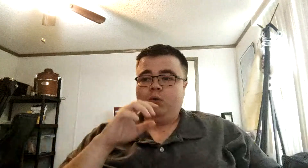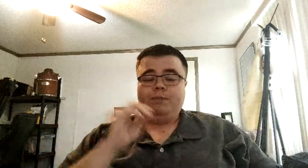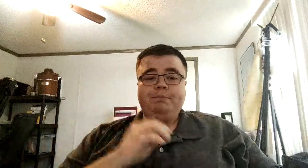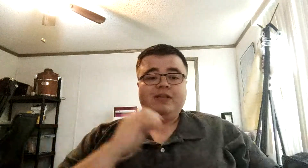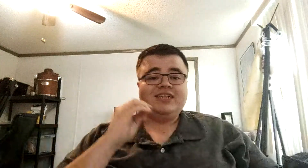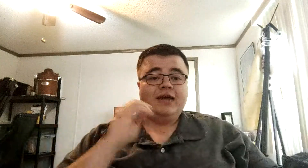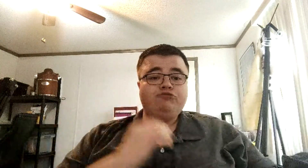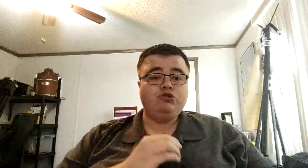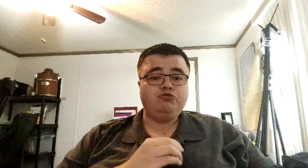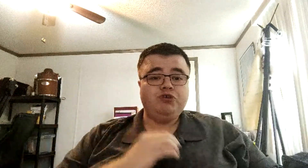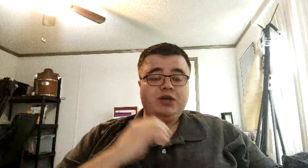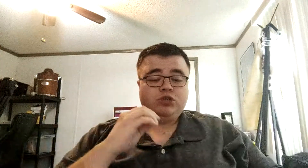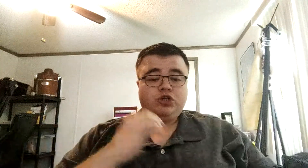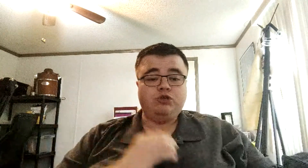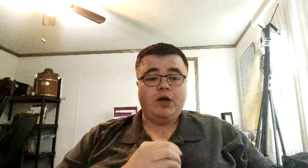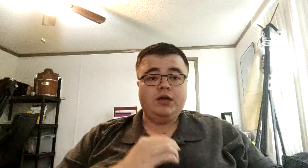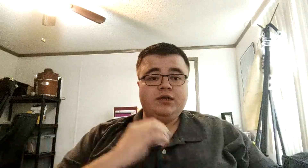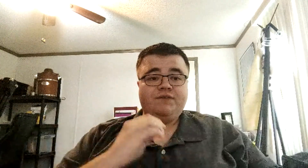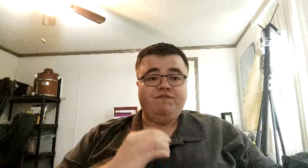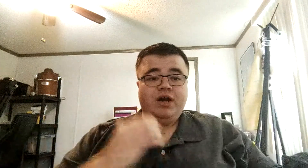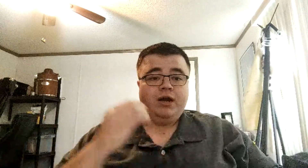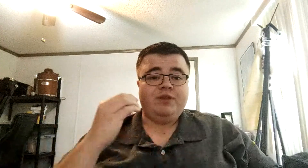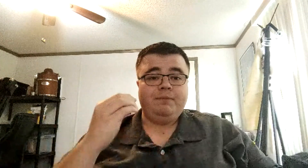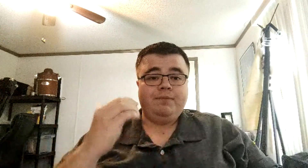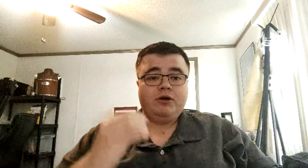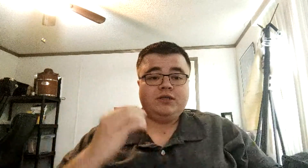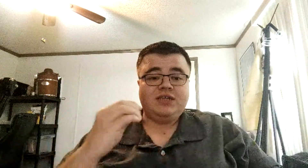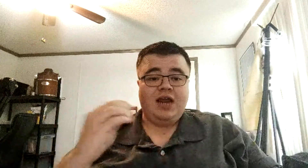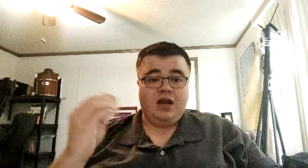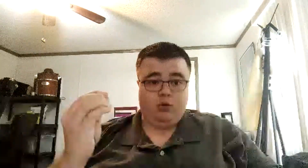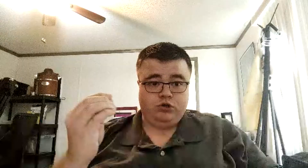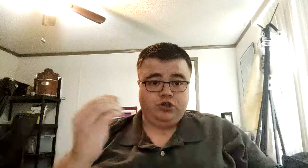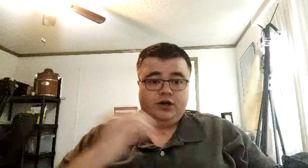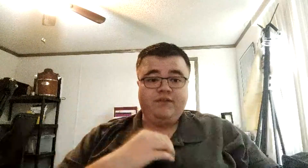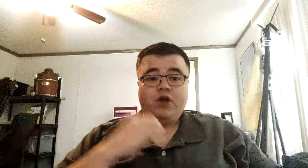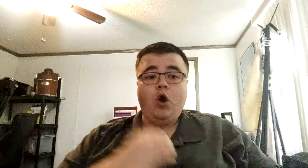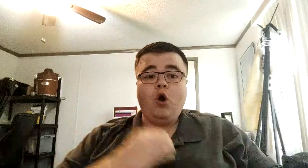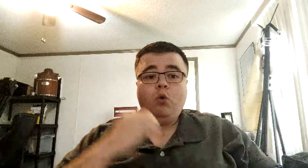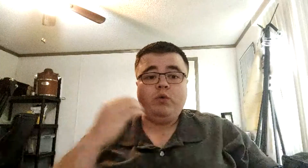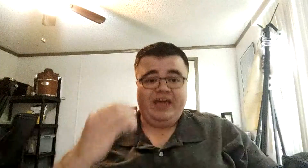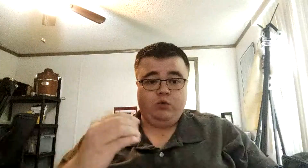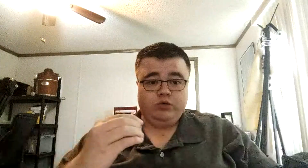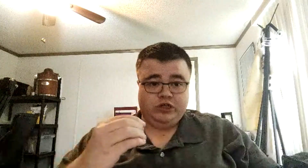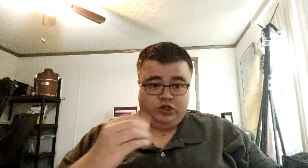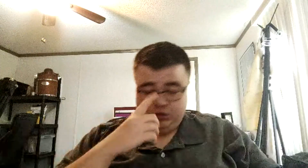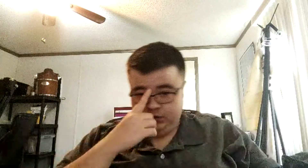when the deaf children were struggling to develop the American language or their own language,